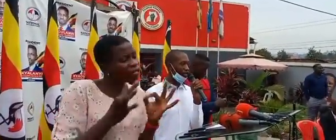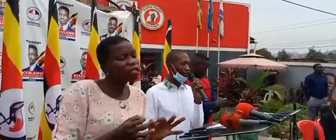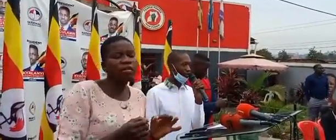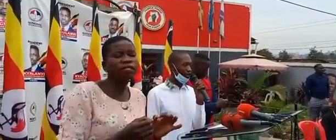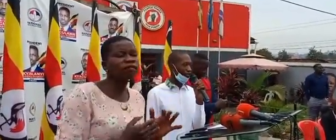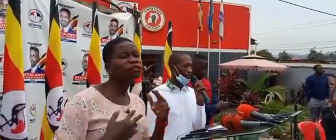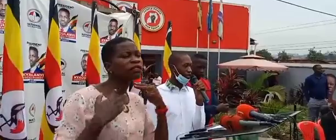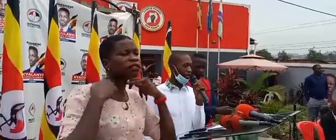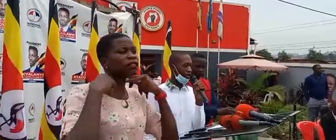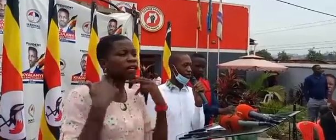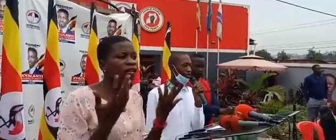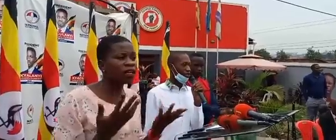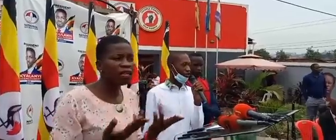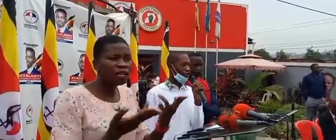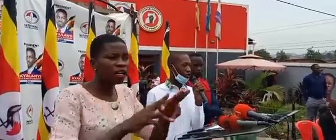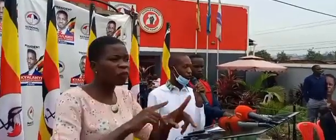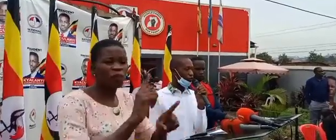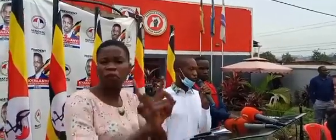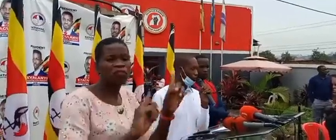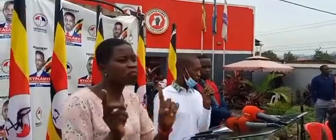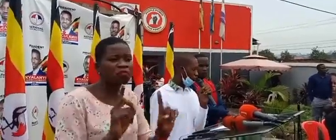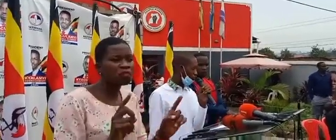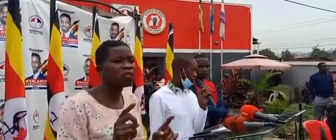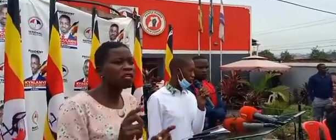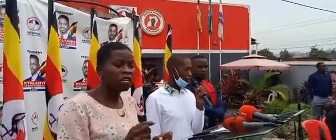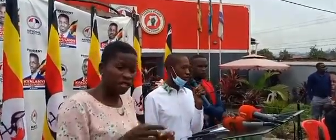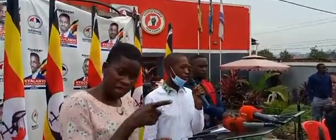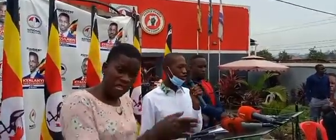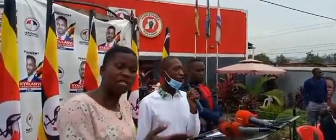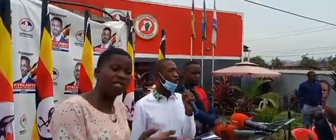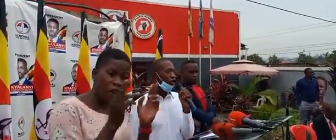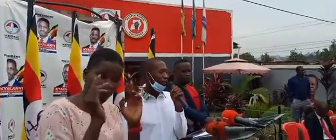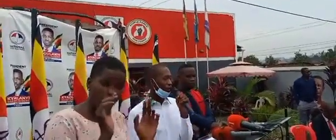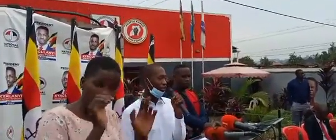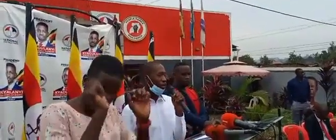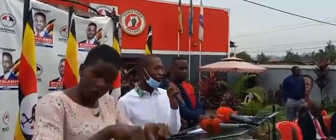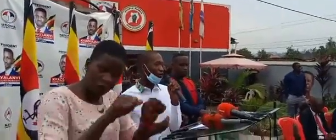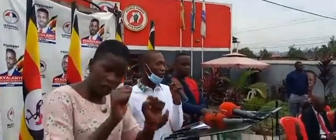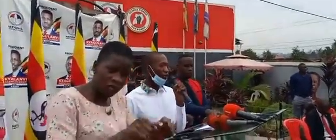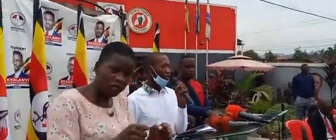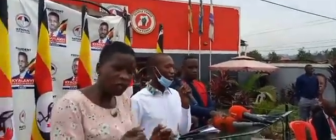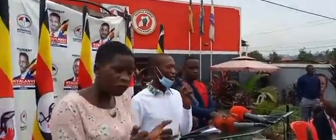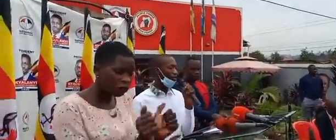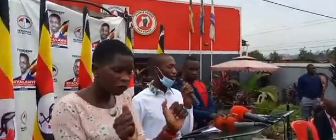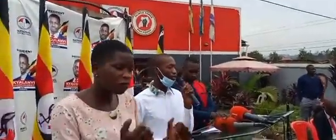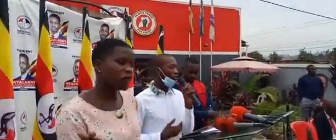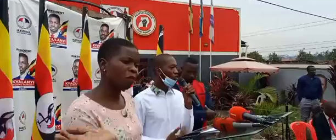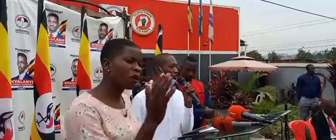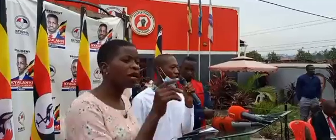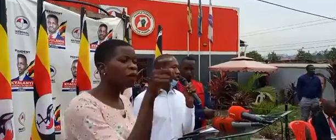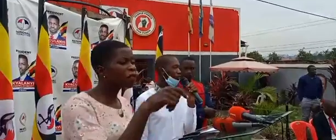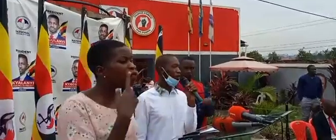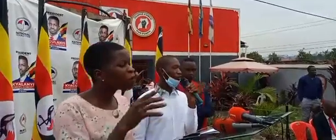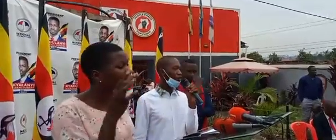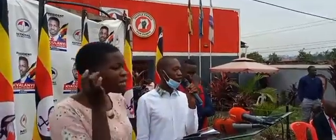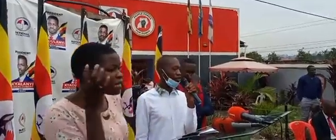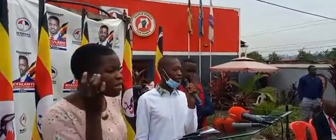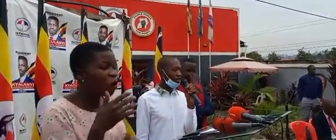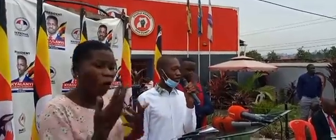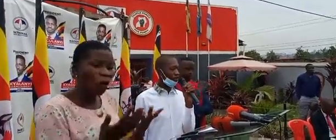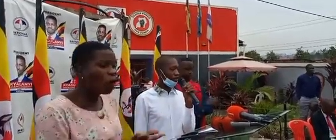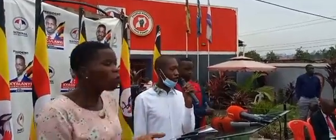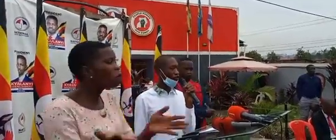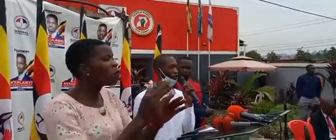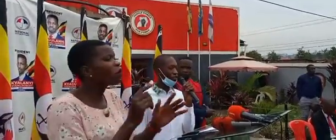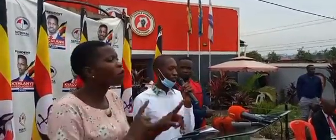ate nga nabo gye bali basiraana waliwo obusobozi bw'okufuna okukomyawo abantu nga balwadde oba okuvaayo n'emirambo okuba